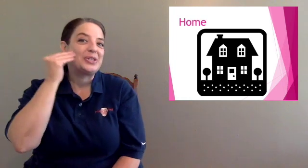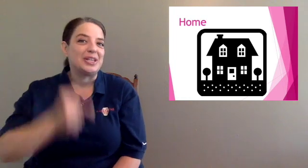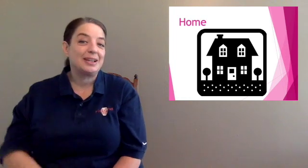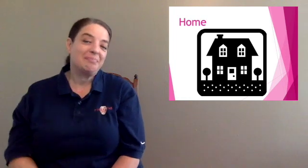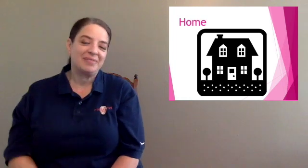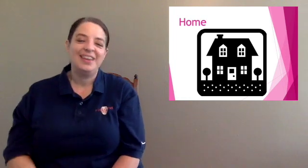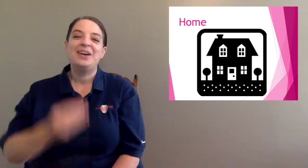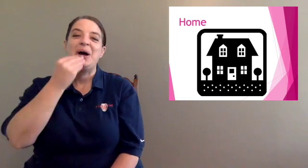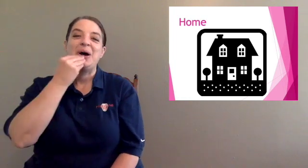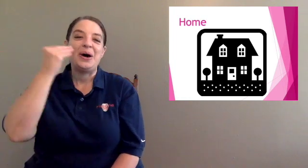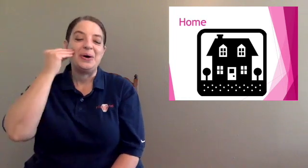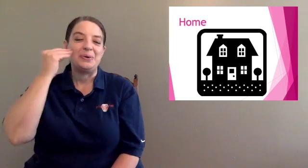cheek. Home.